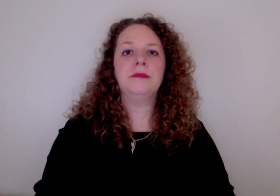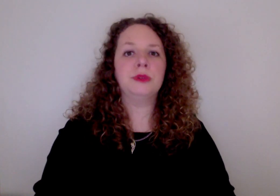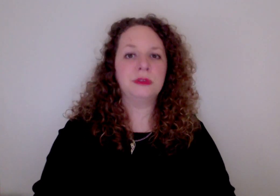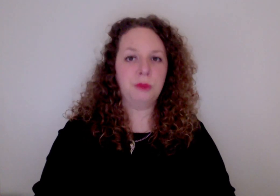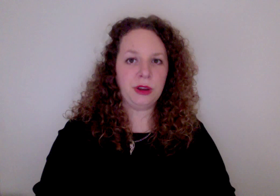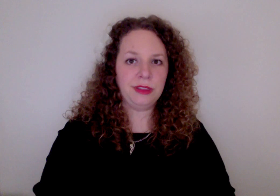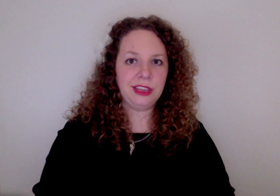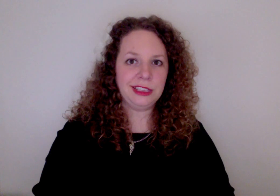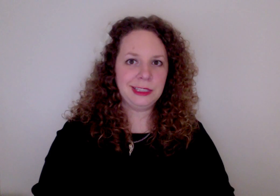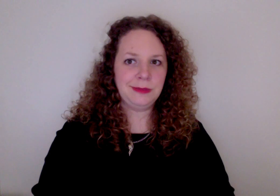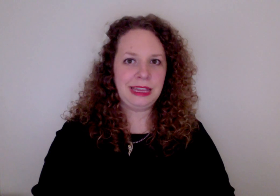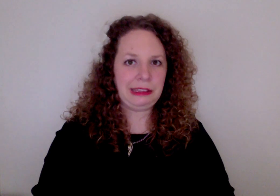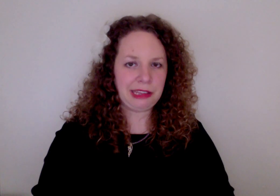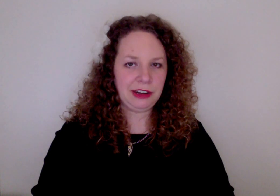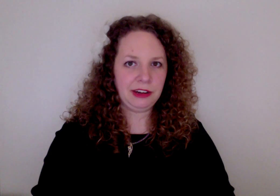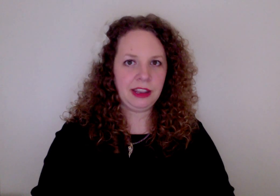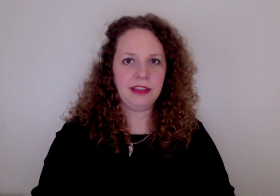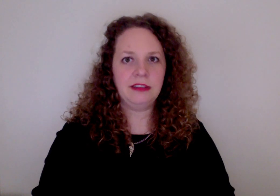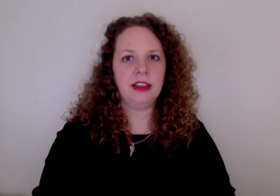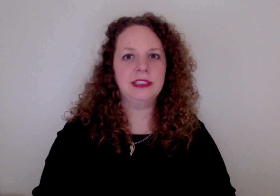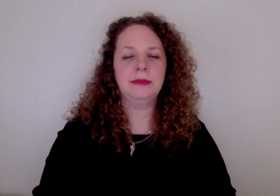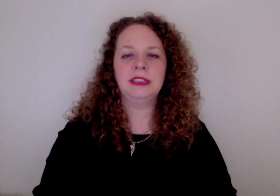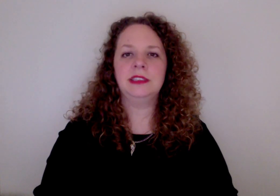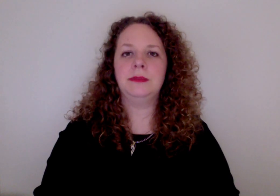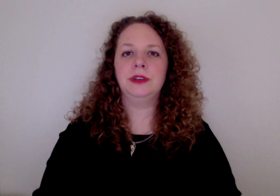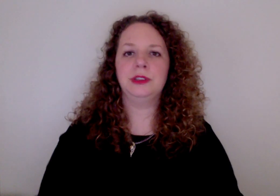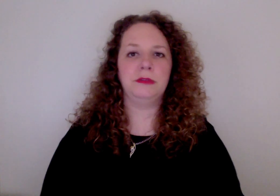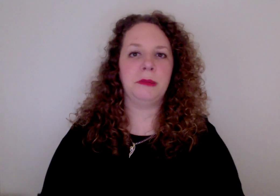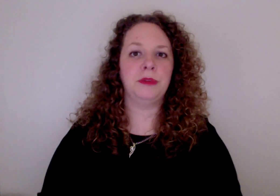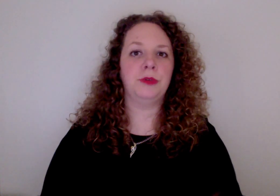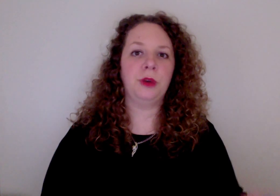most important thing is to be clear and not to mix the numbers. So remember the 1,